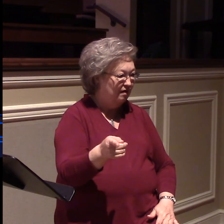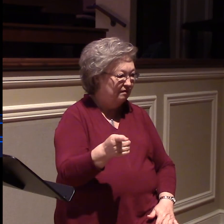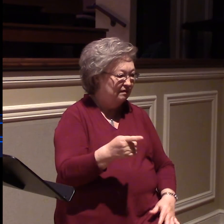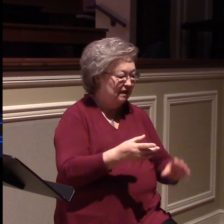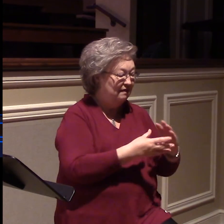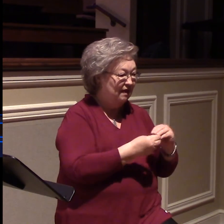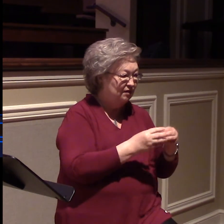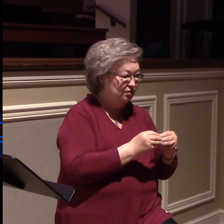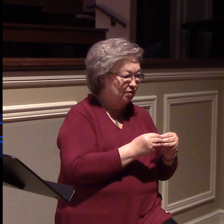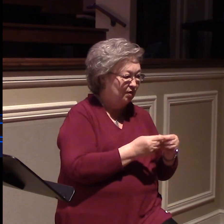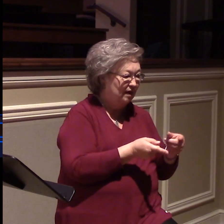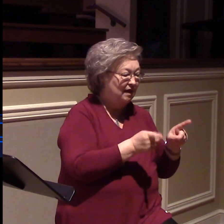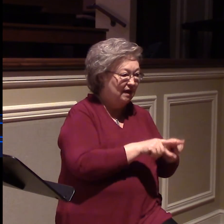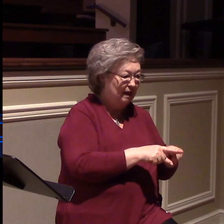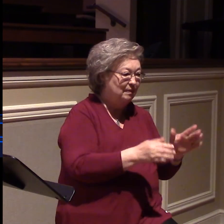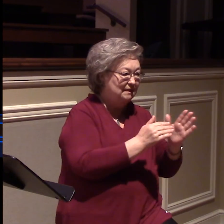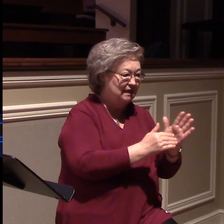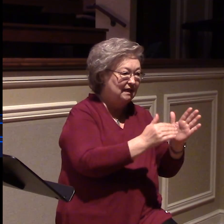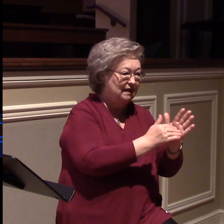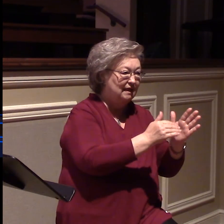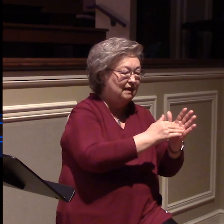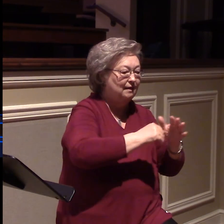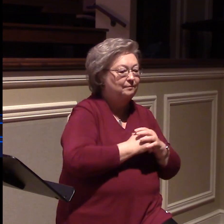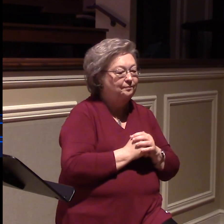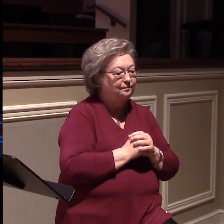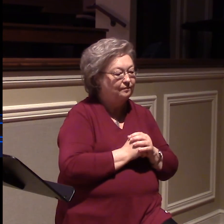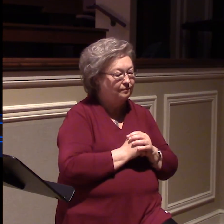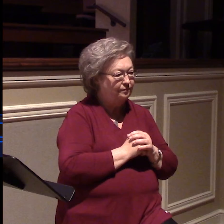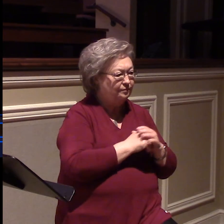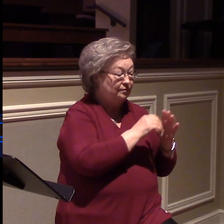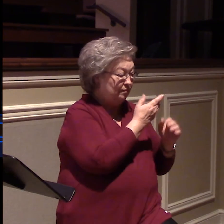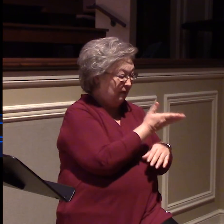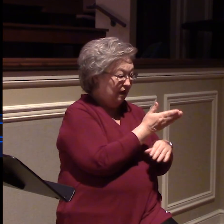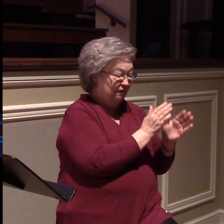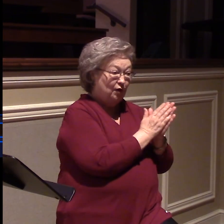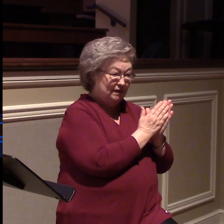over again. There's a book I like that I recommend to you from time to time. It's a book called